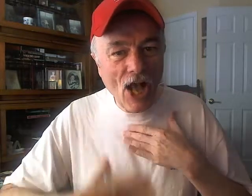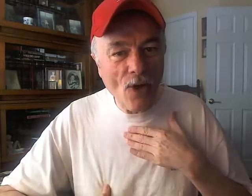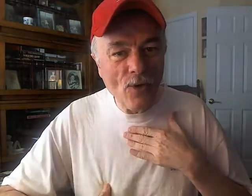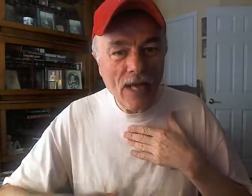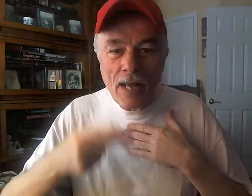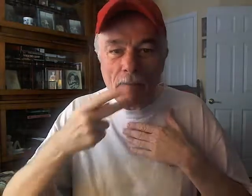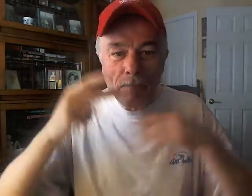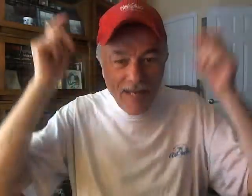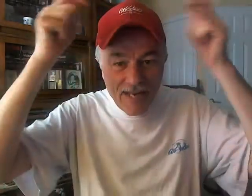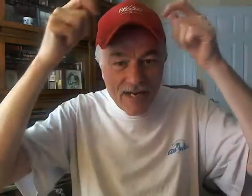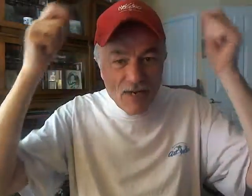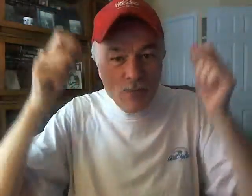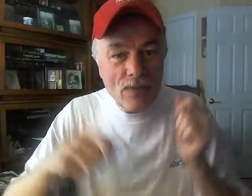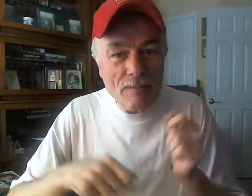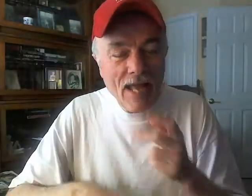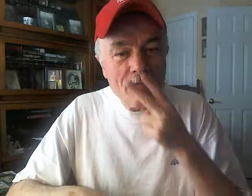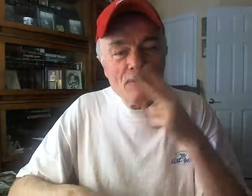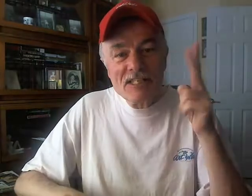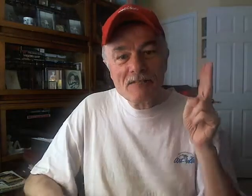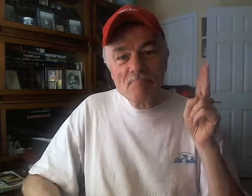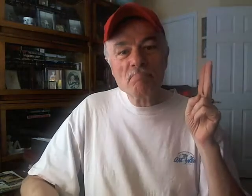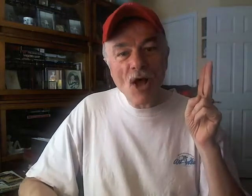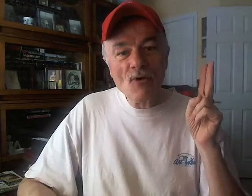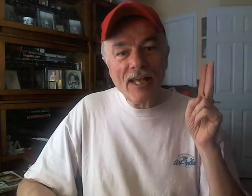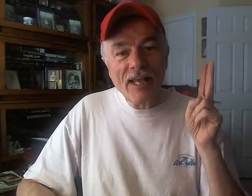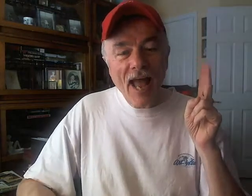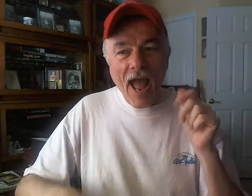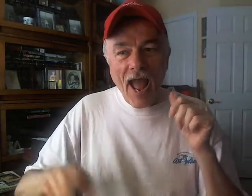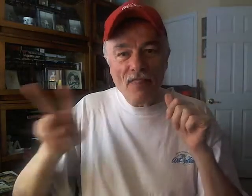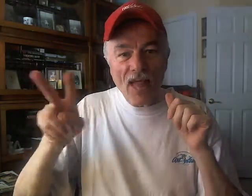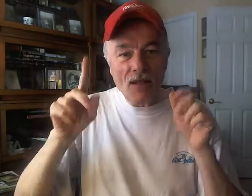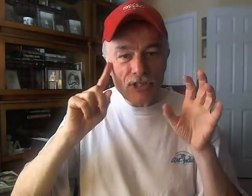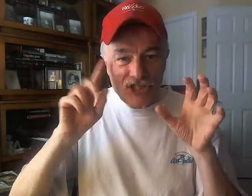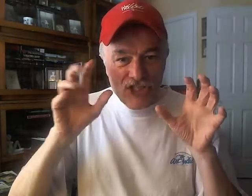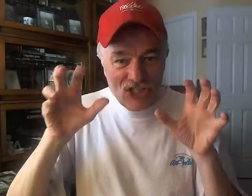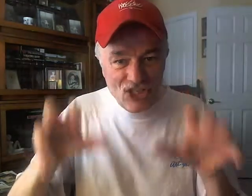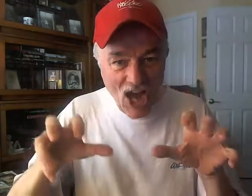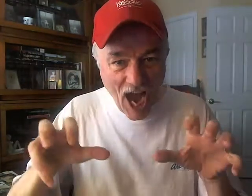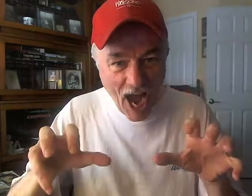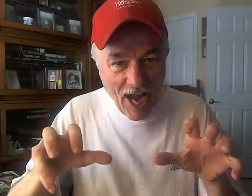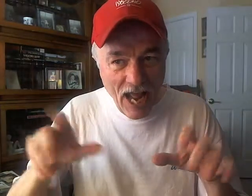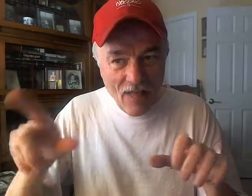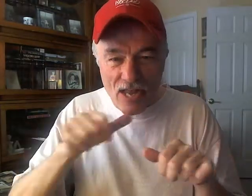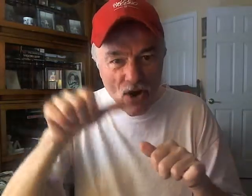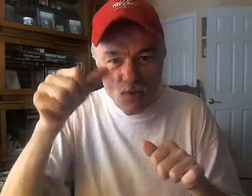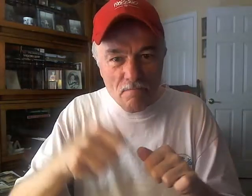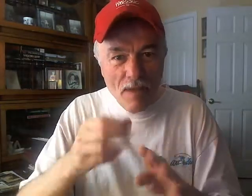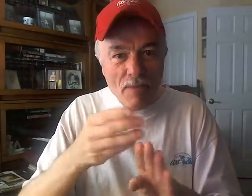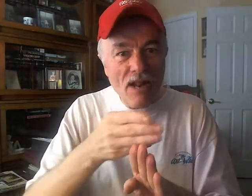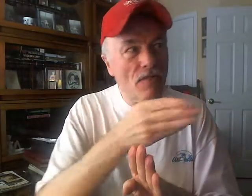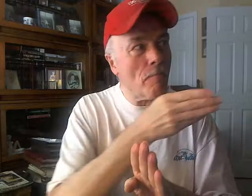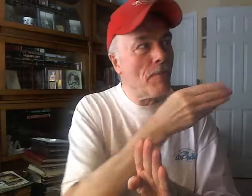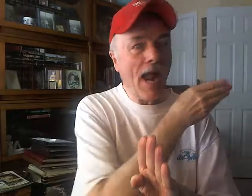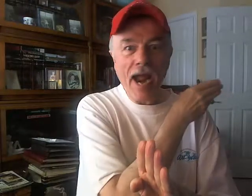girl, pink mimic, smoking a very shot. They don't remember in the